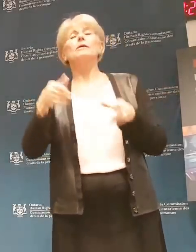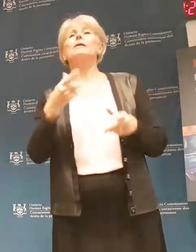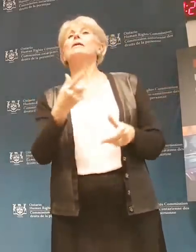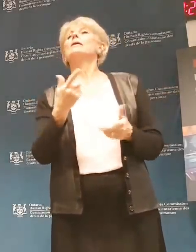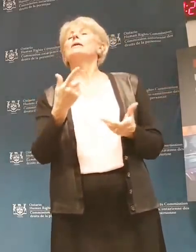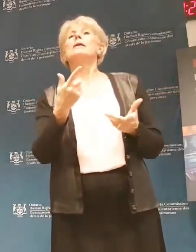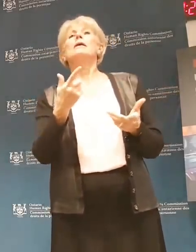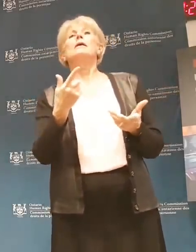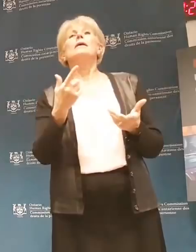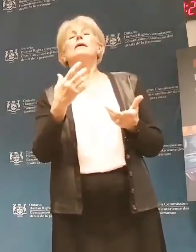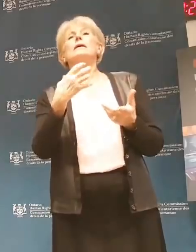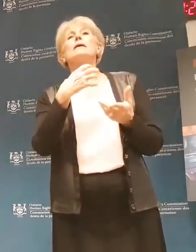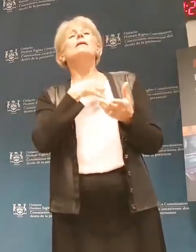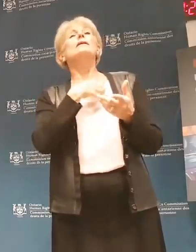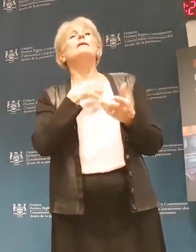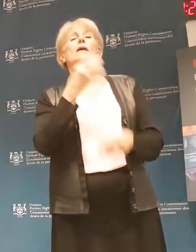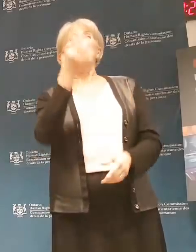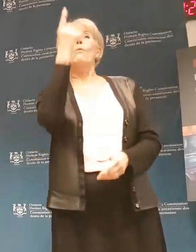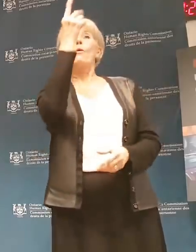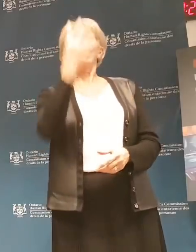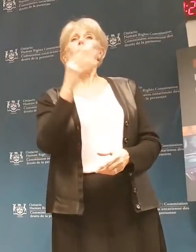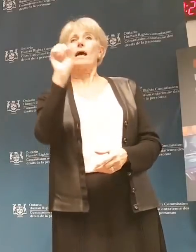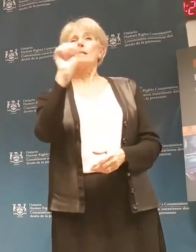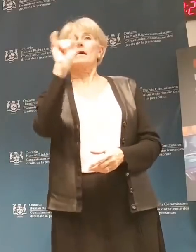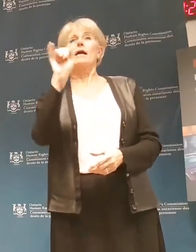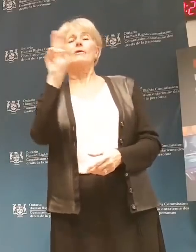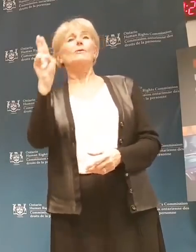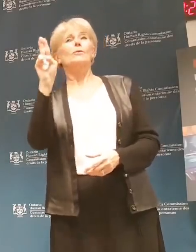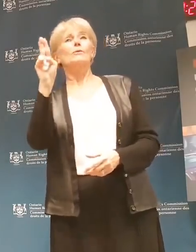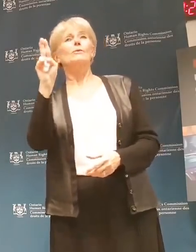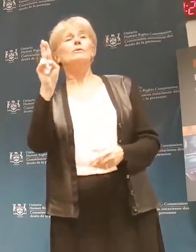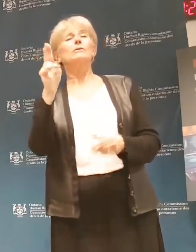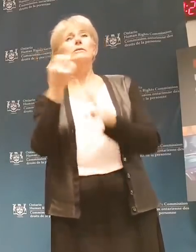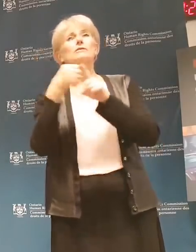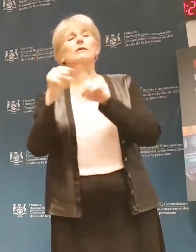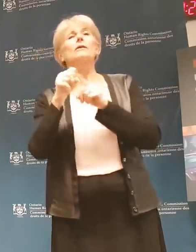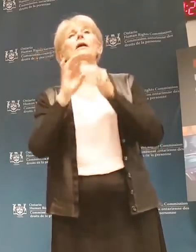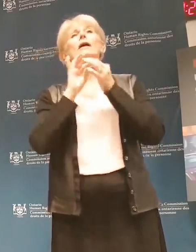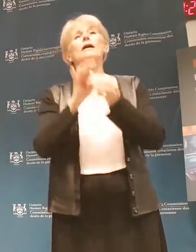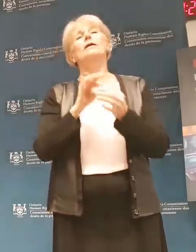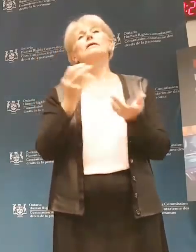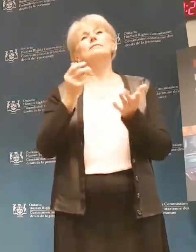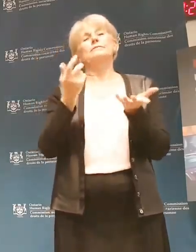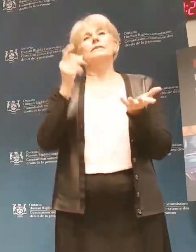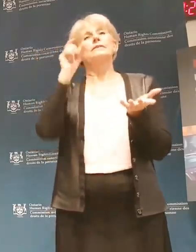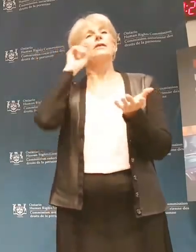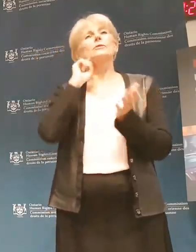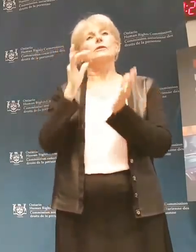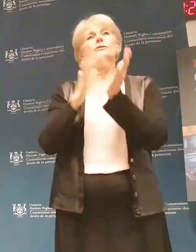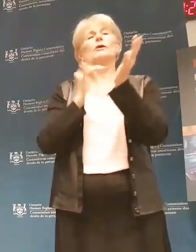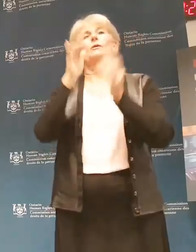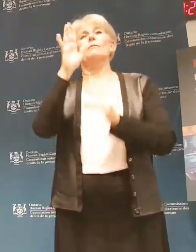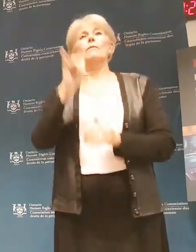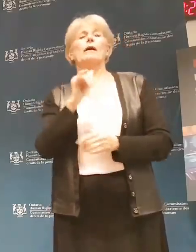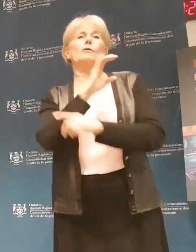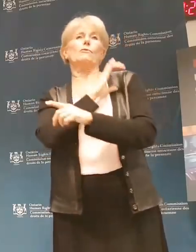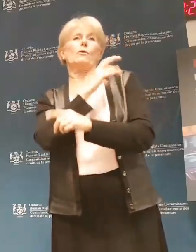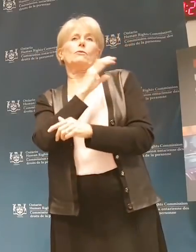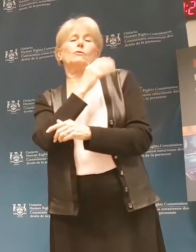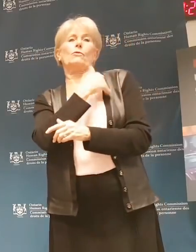complainants in a quarter of SIU cases alleging sexual assault by Toronto police